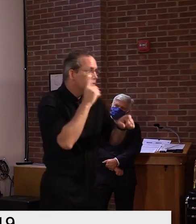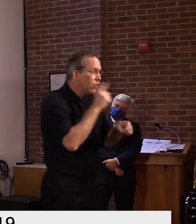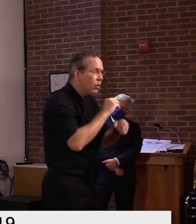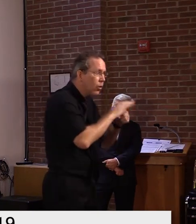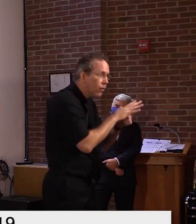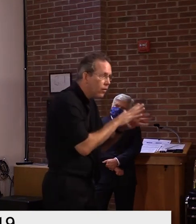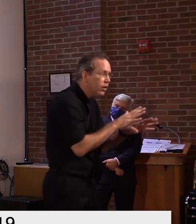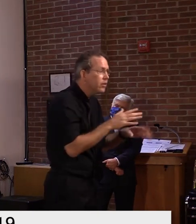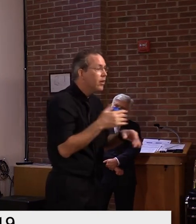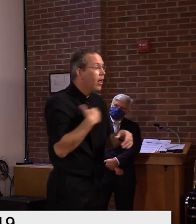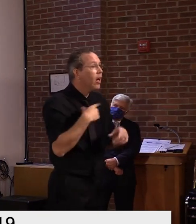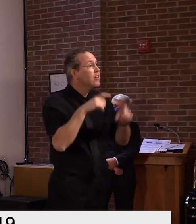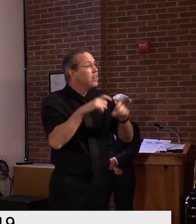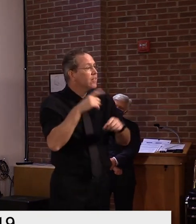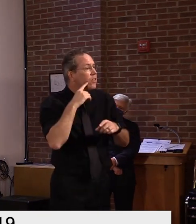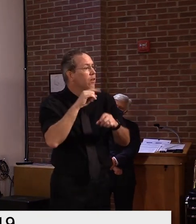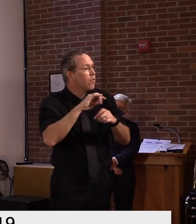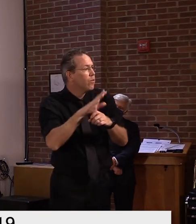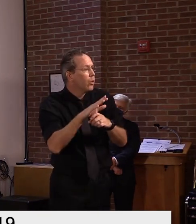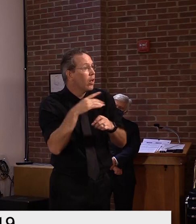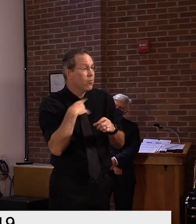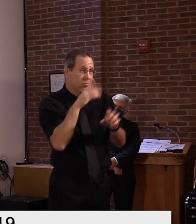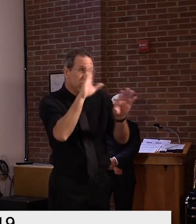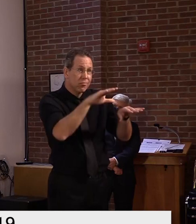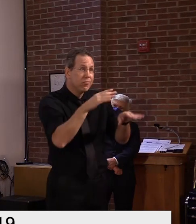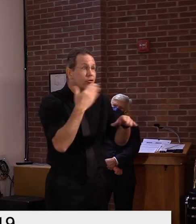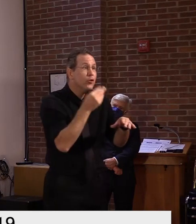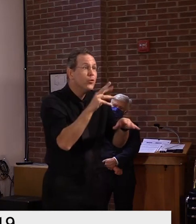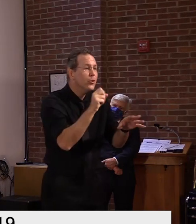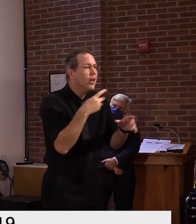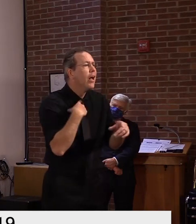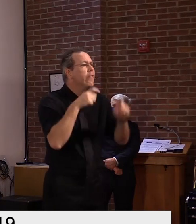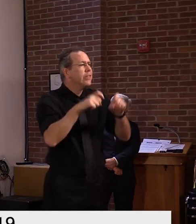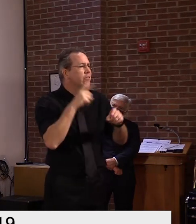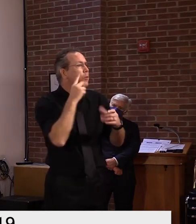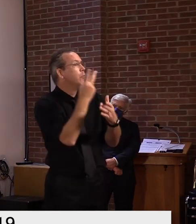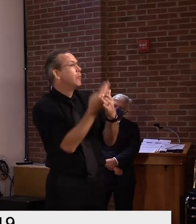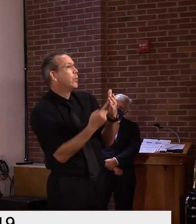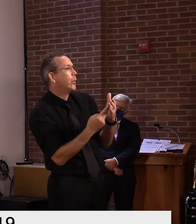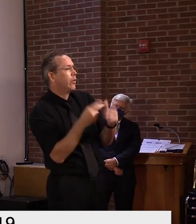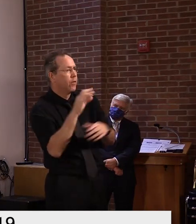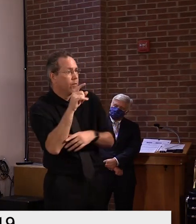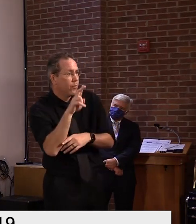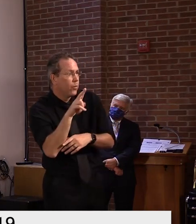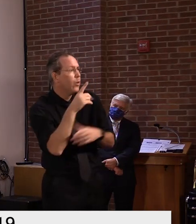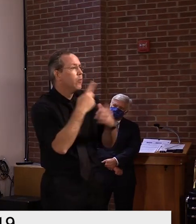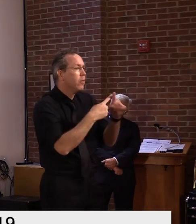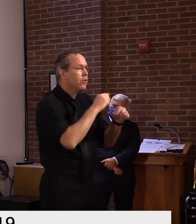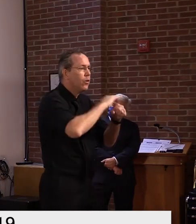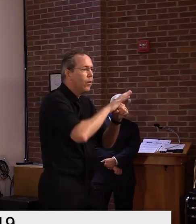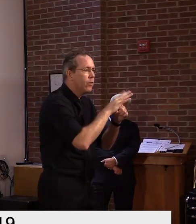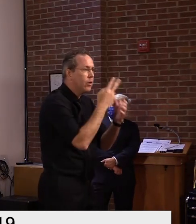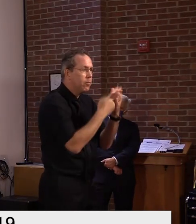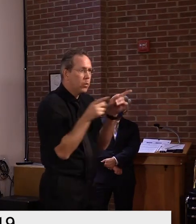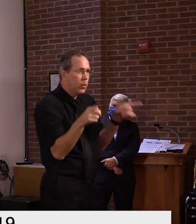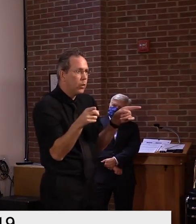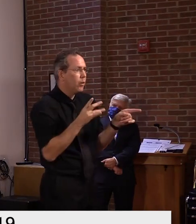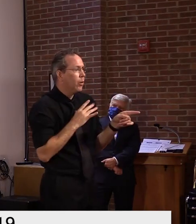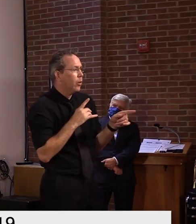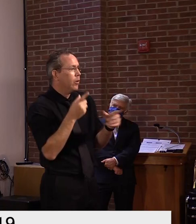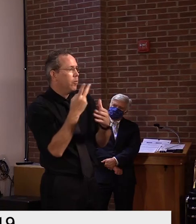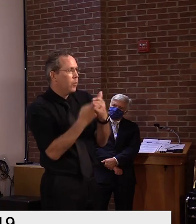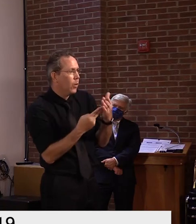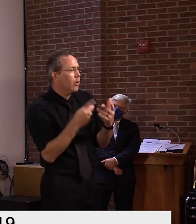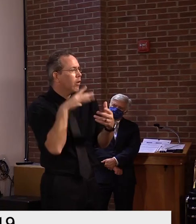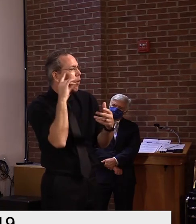on it. Ideally, we'd be able to test for three things. You know, currently we can test for flu and